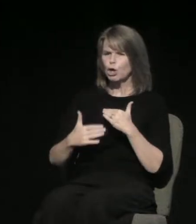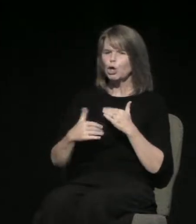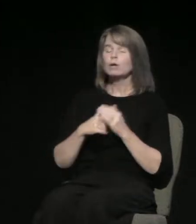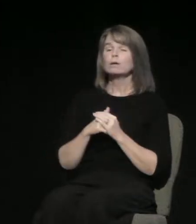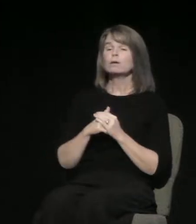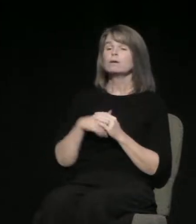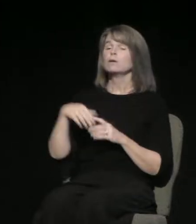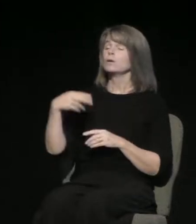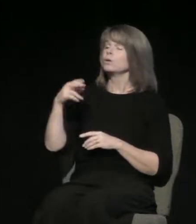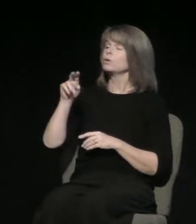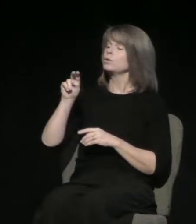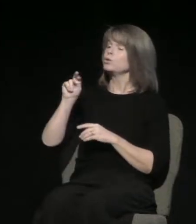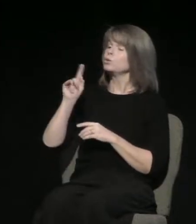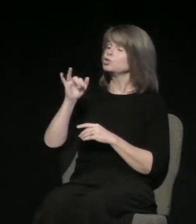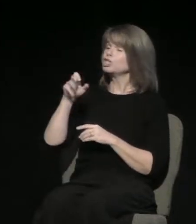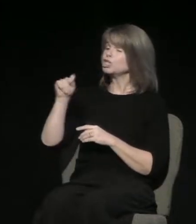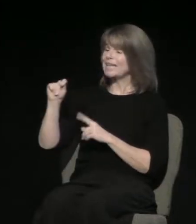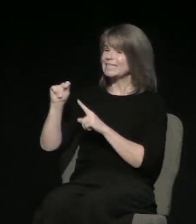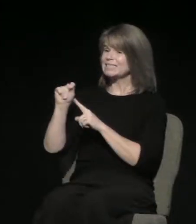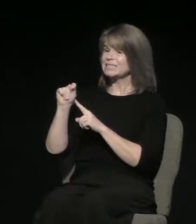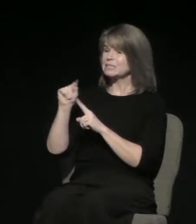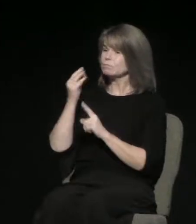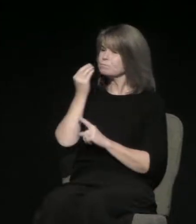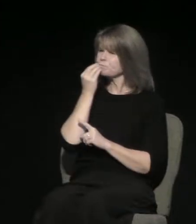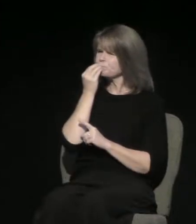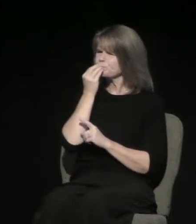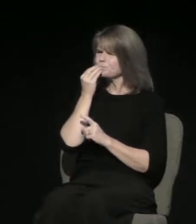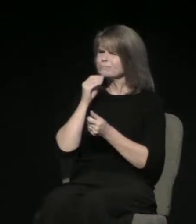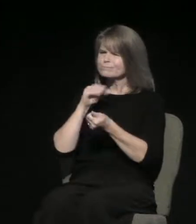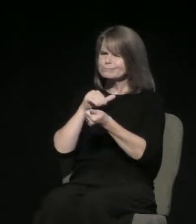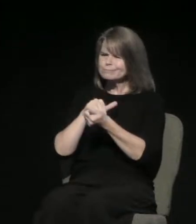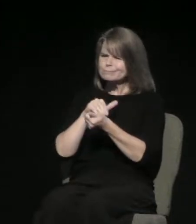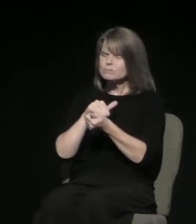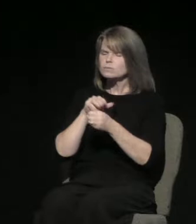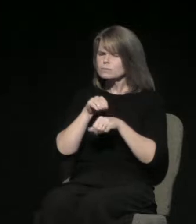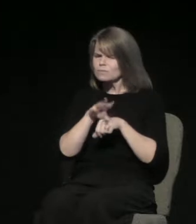Told him That he had To stop Eating sugar